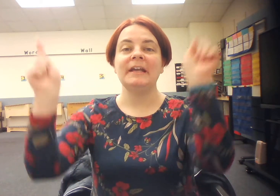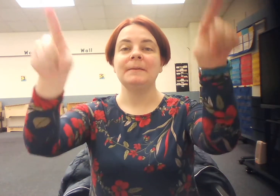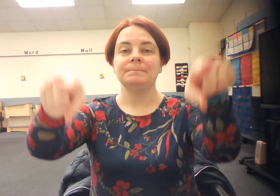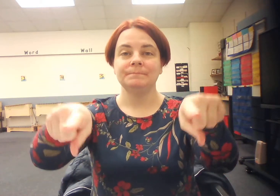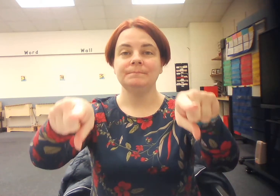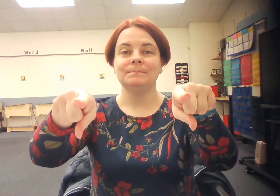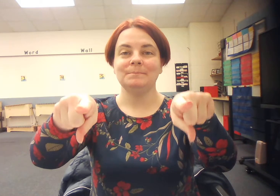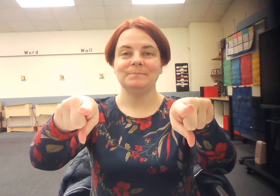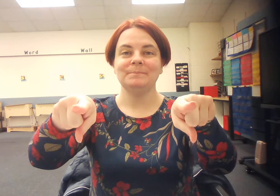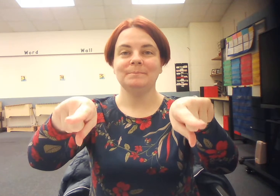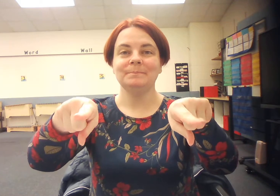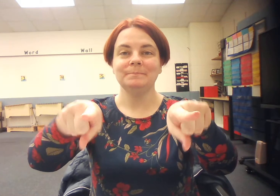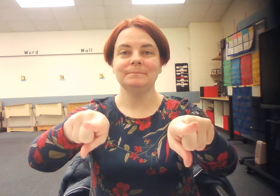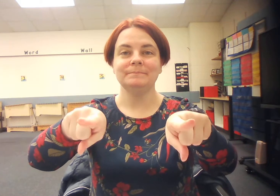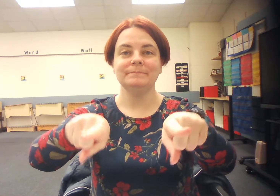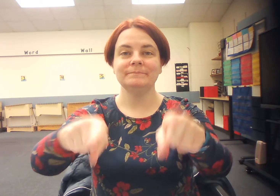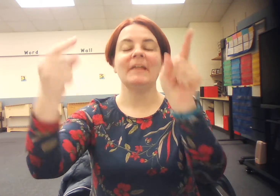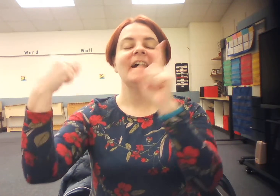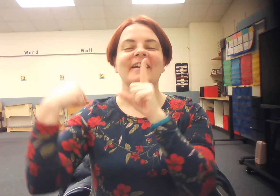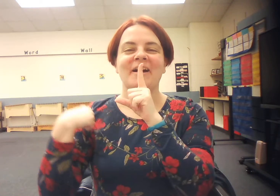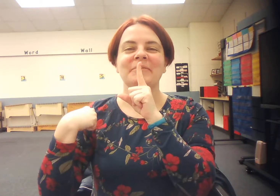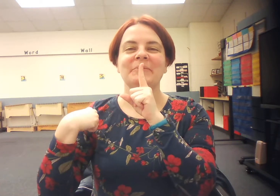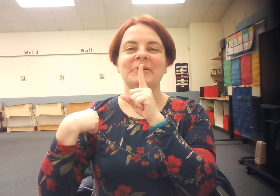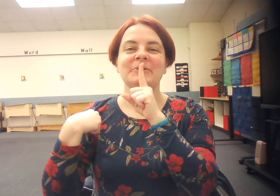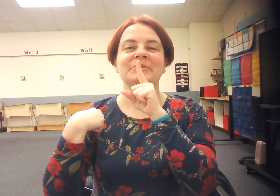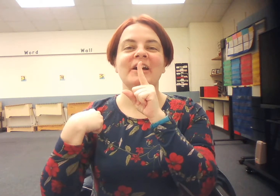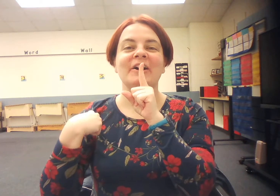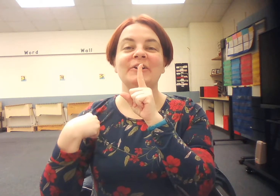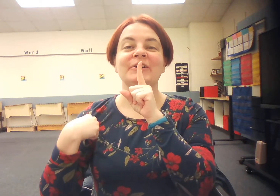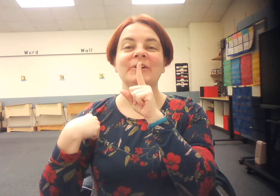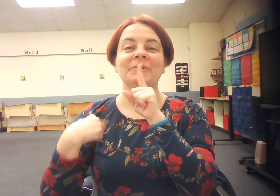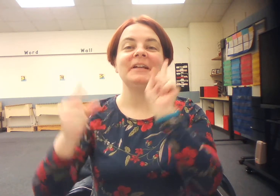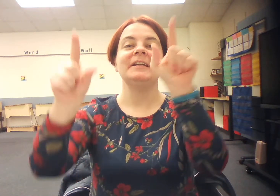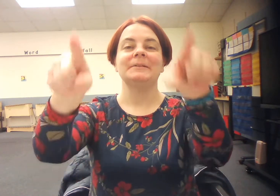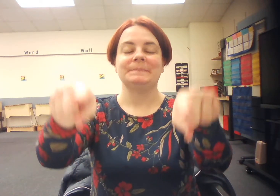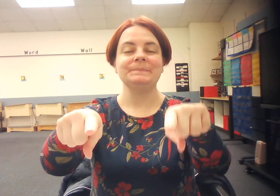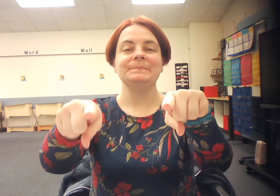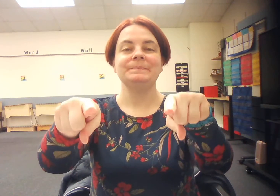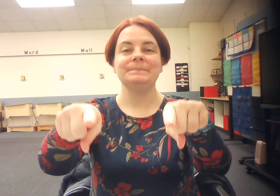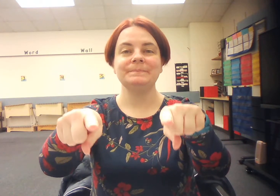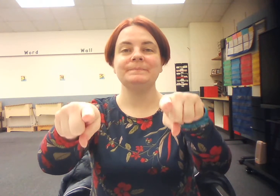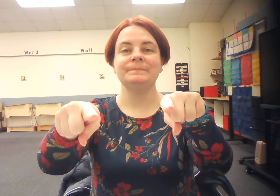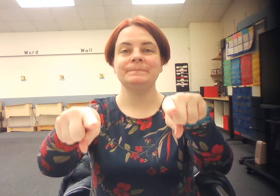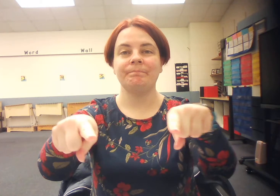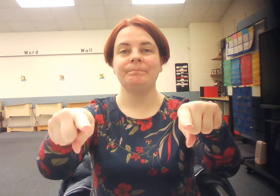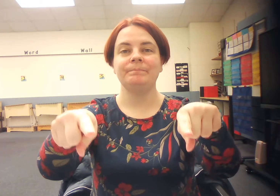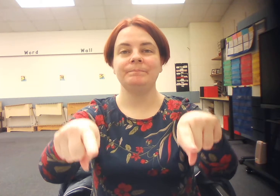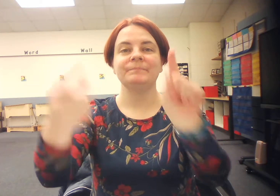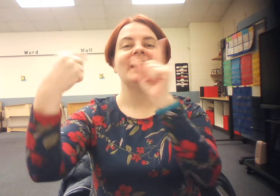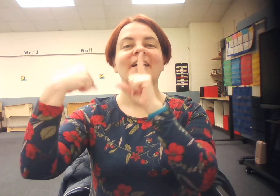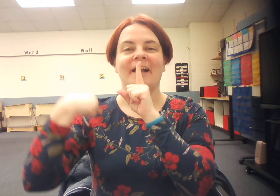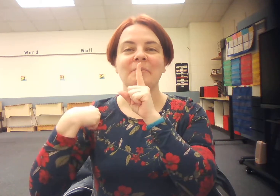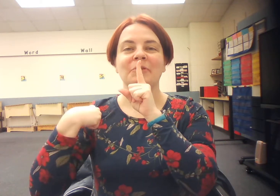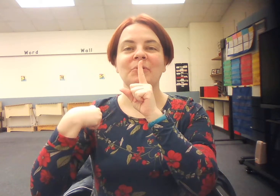come through no hurry come through